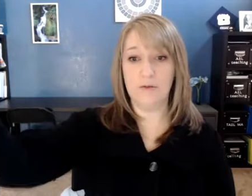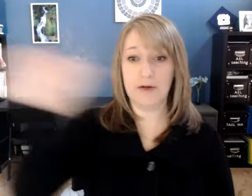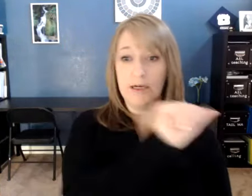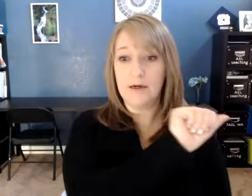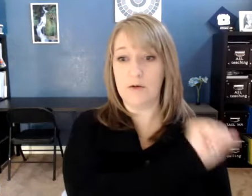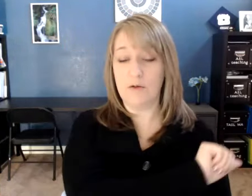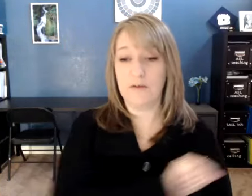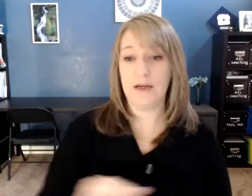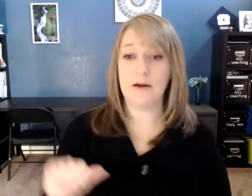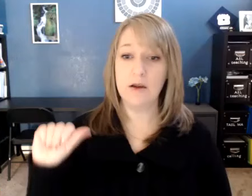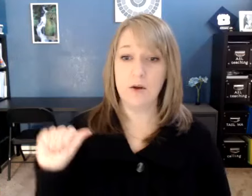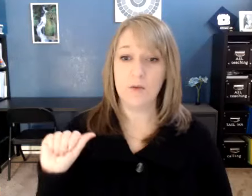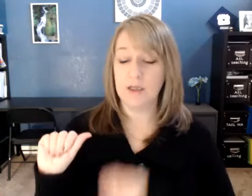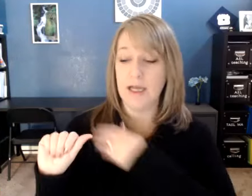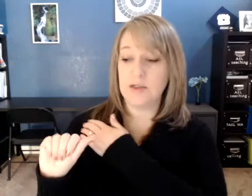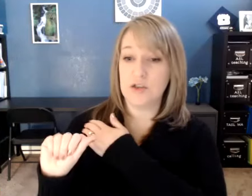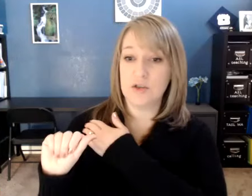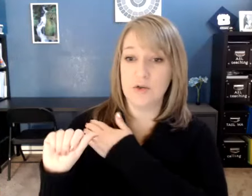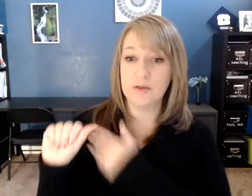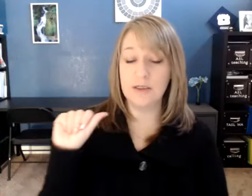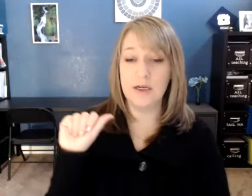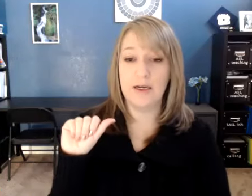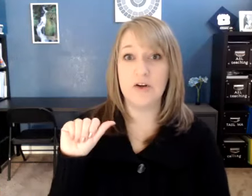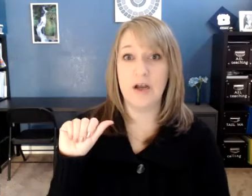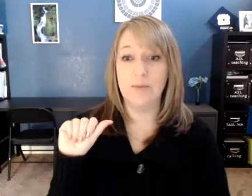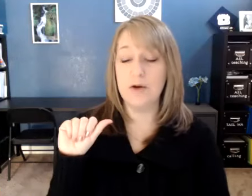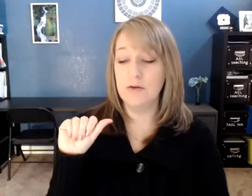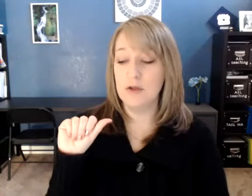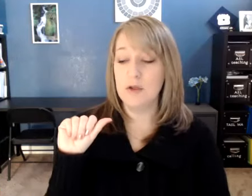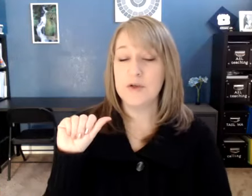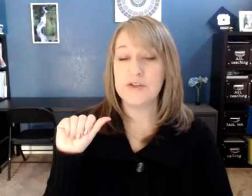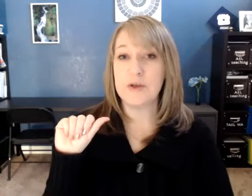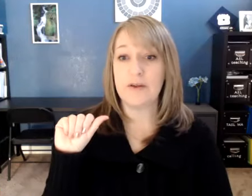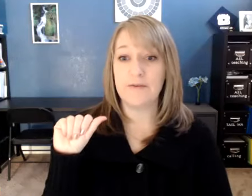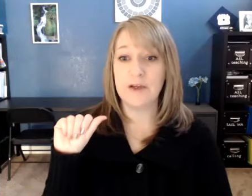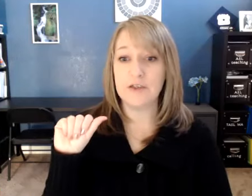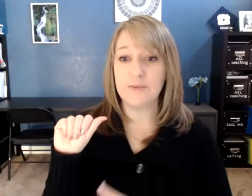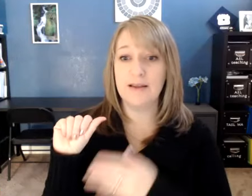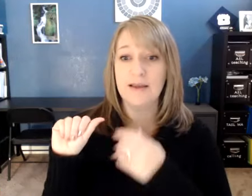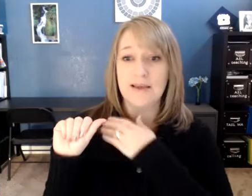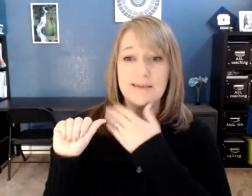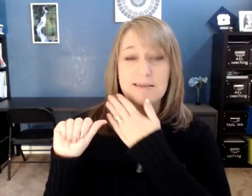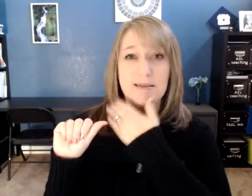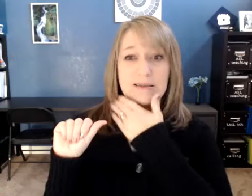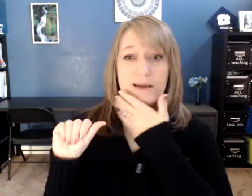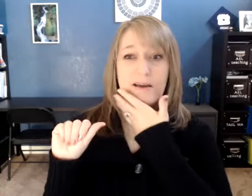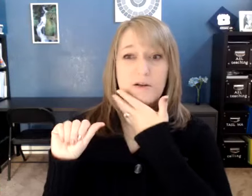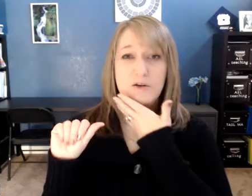over here or over here. Relax your shoulder and your elbow so that your fingerspelling is kind of close